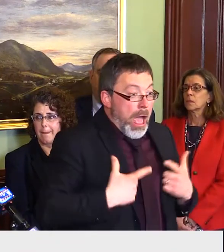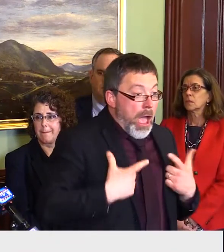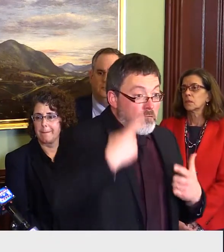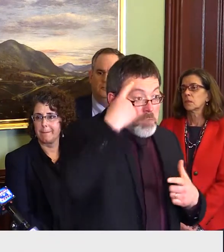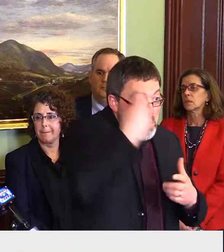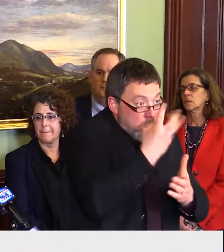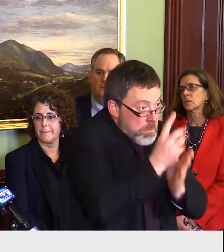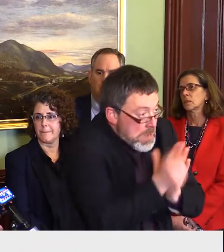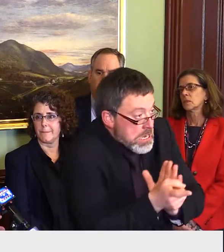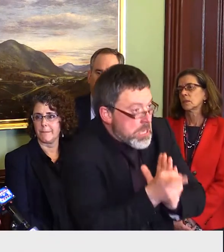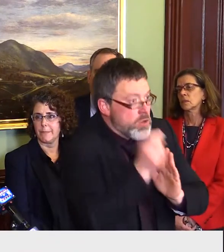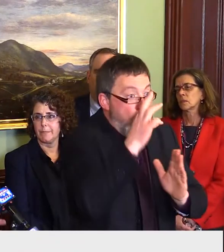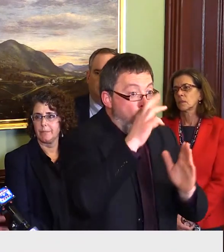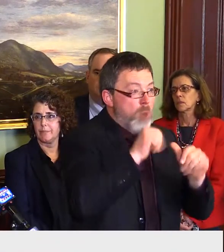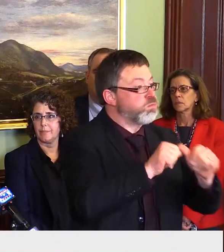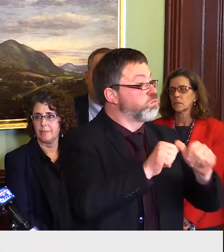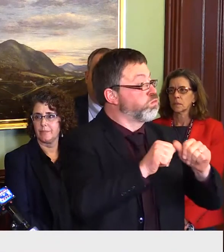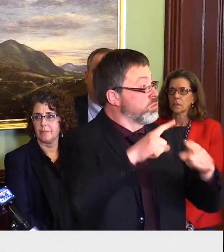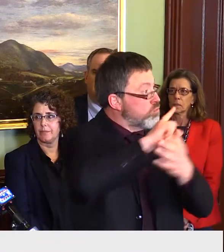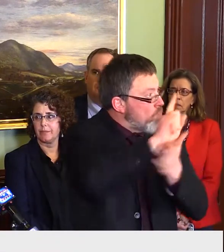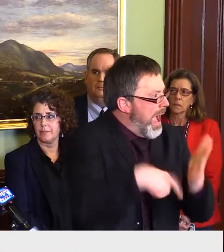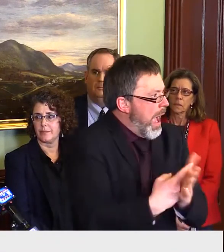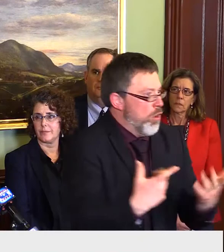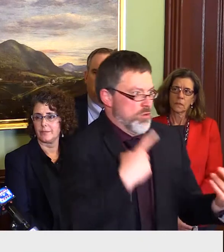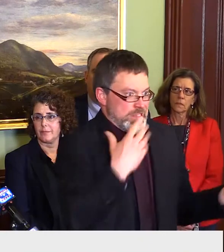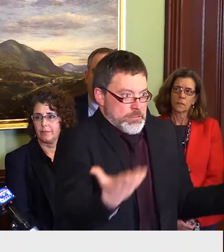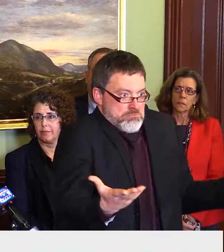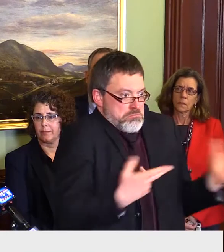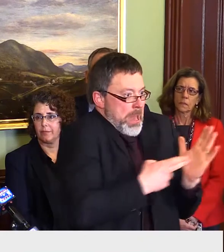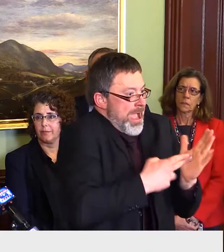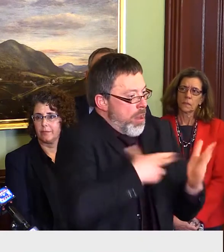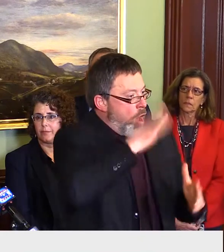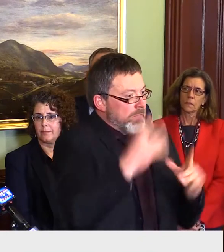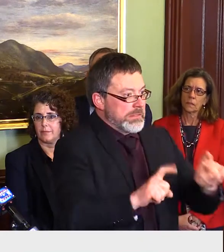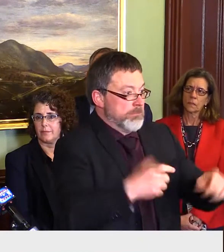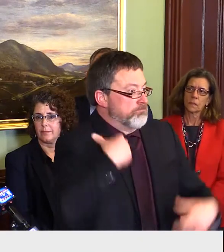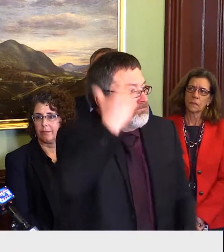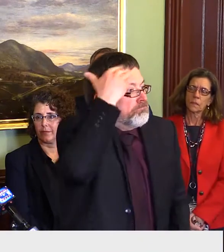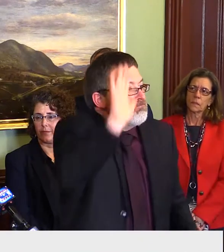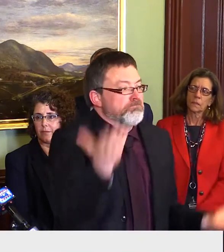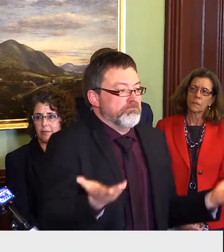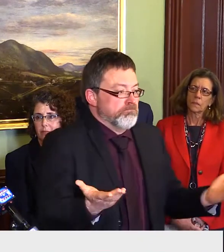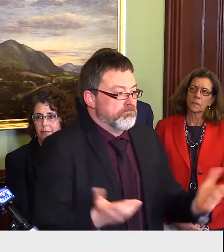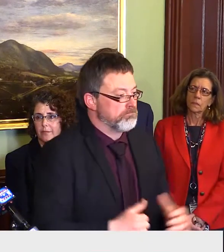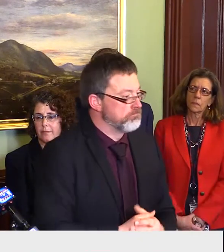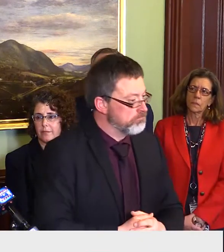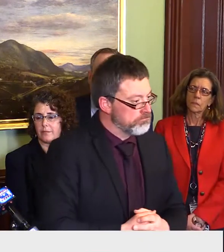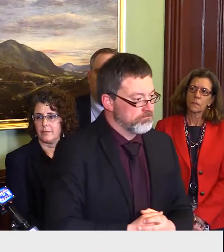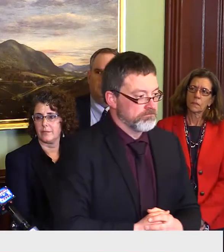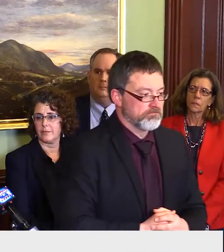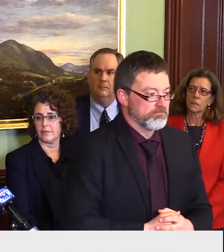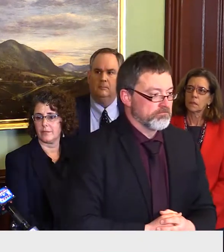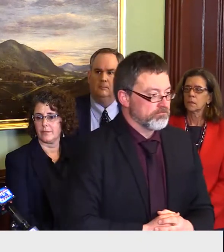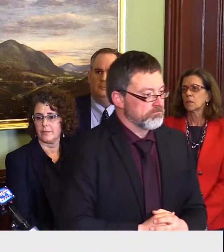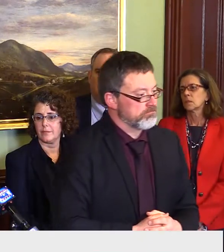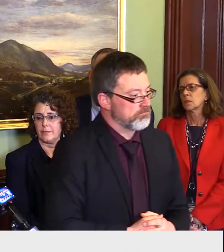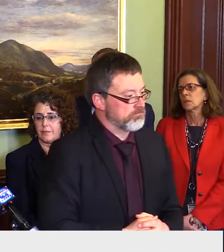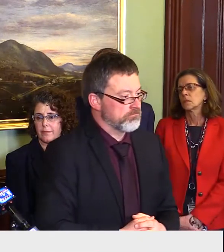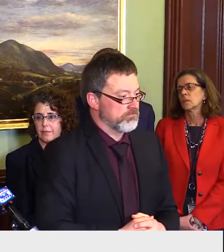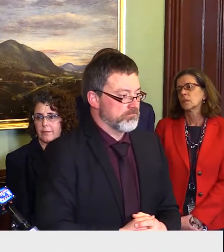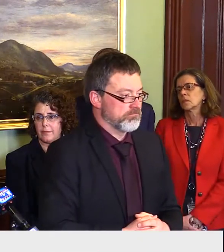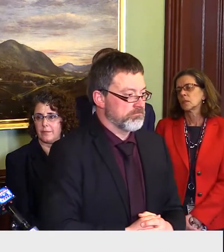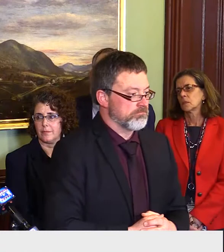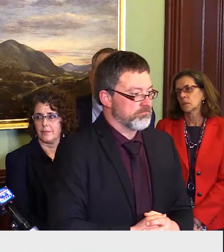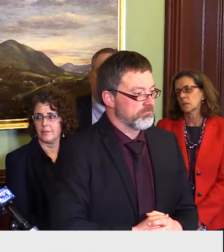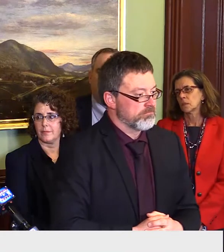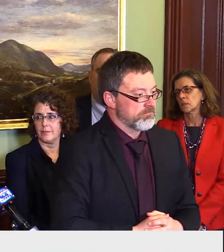will, as this is truly a novel virus for the human race. And prevent the healthcare system from